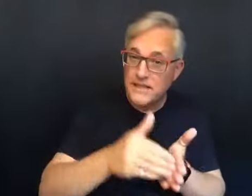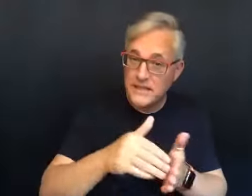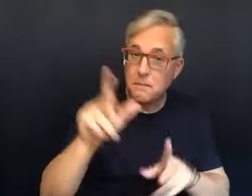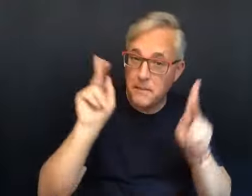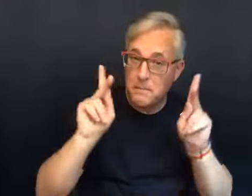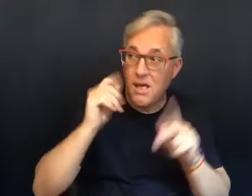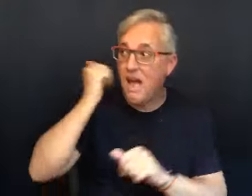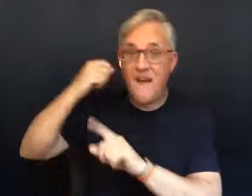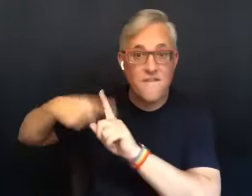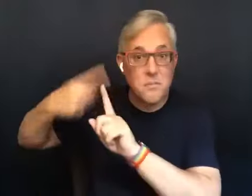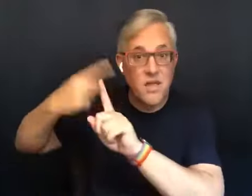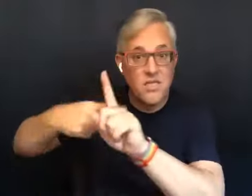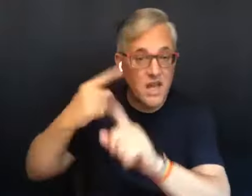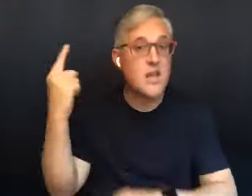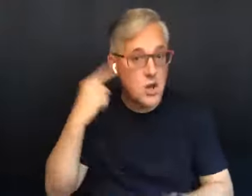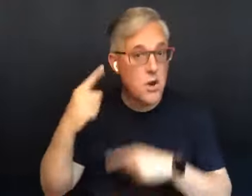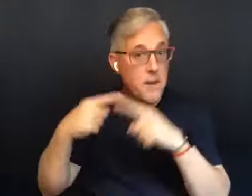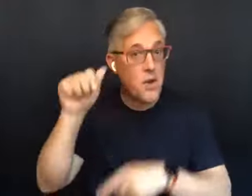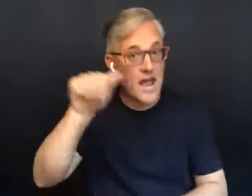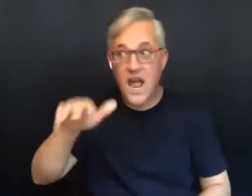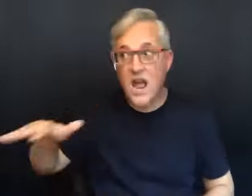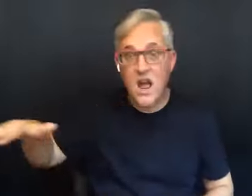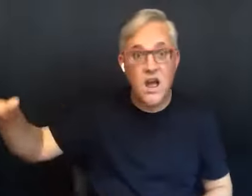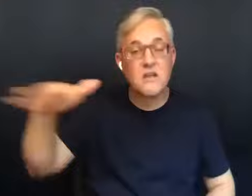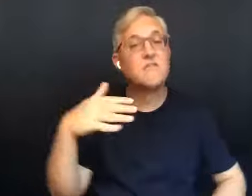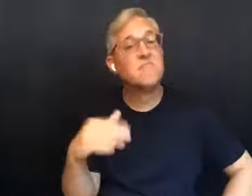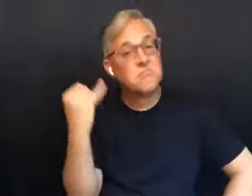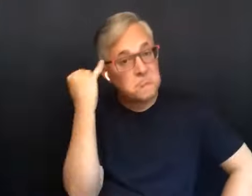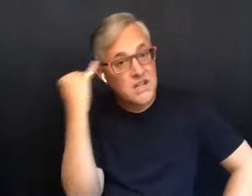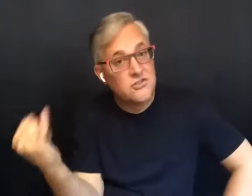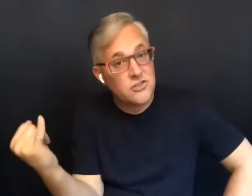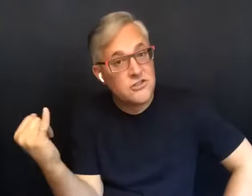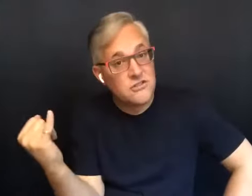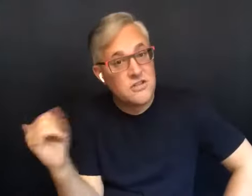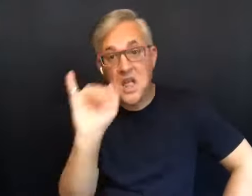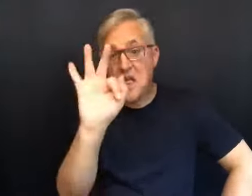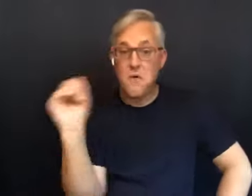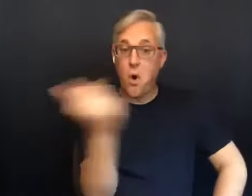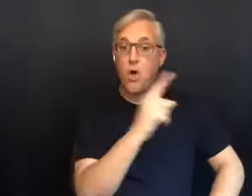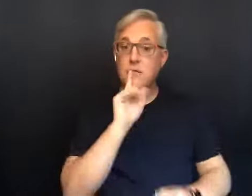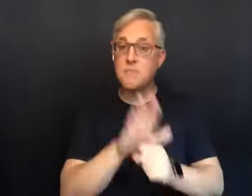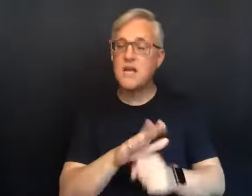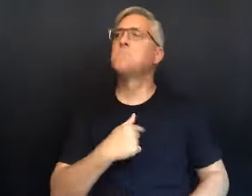than all of that. If, like, that's 1.5 million people a month that hear about Alcoholics